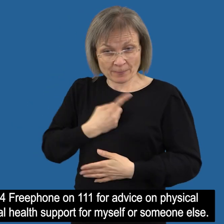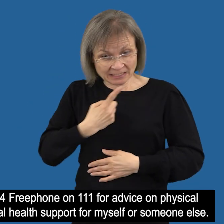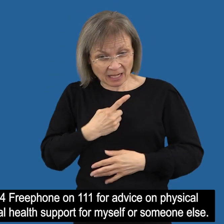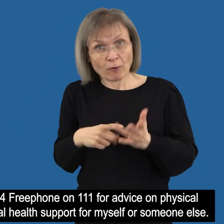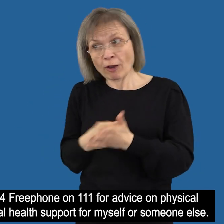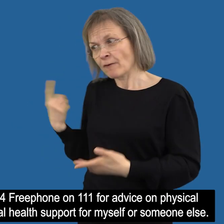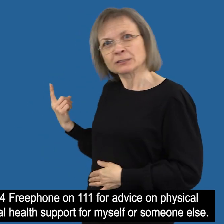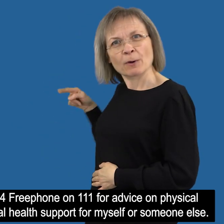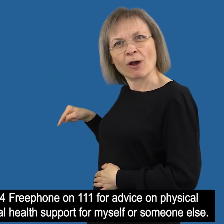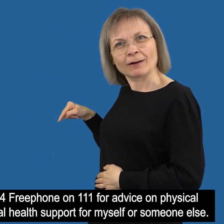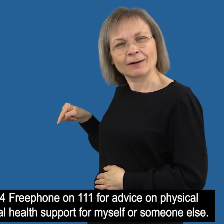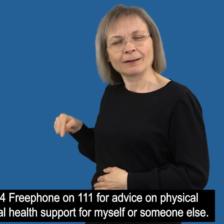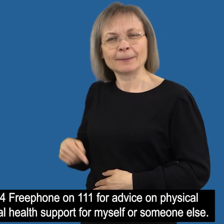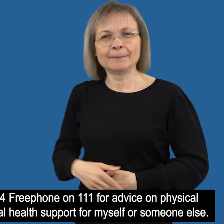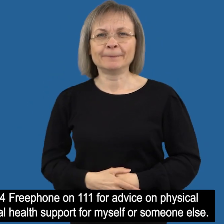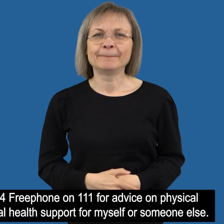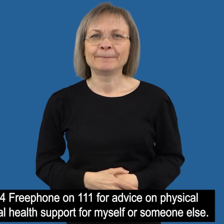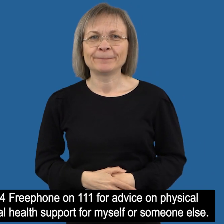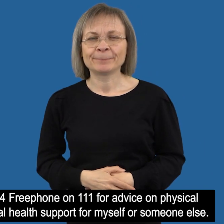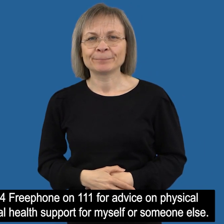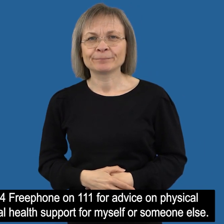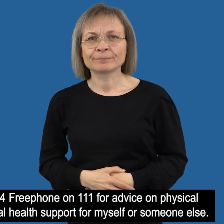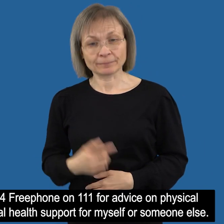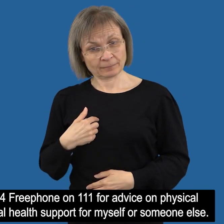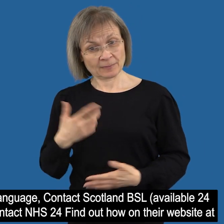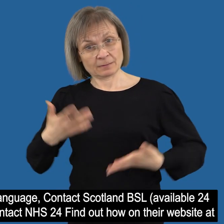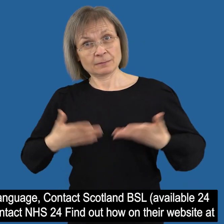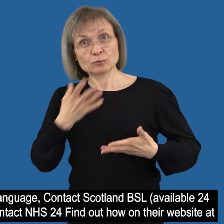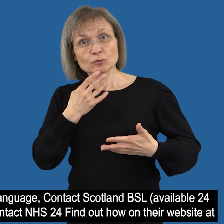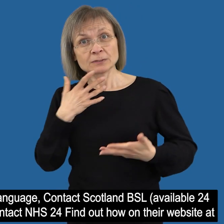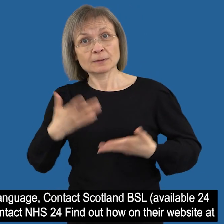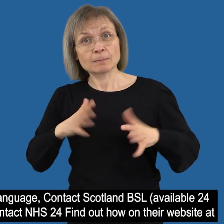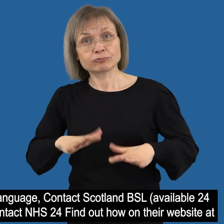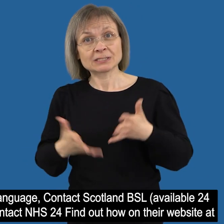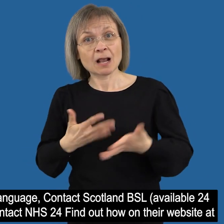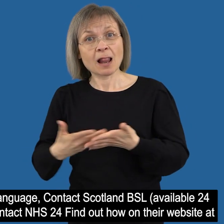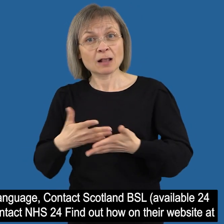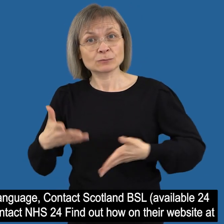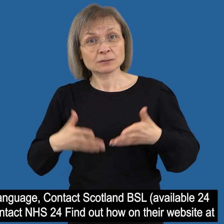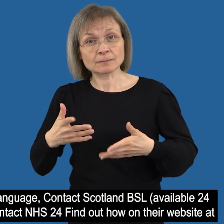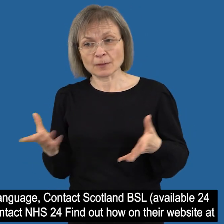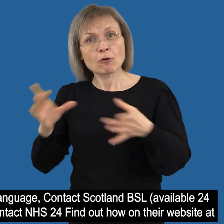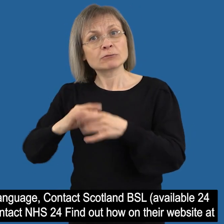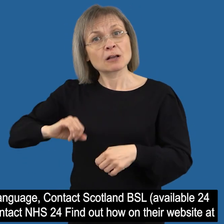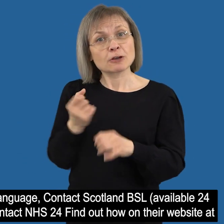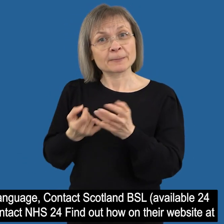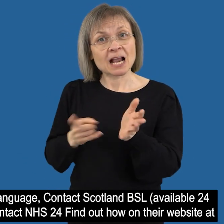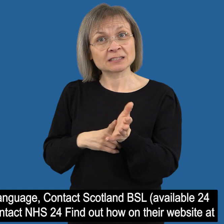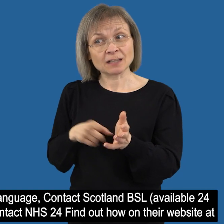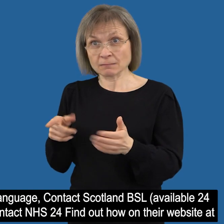support for myself or someone else. If I use British Sign Language, Contact Scotland BSL,